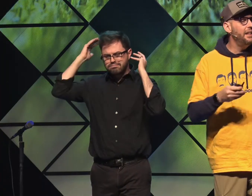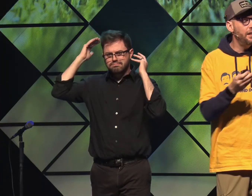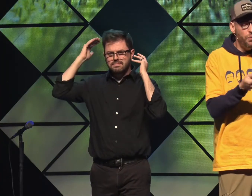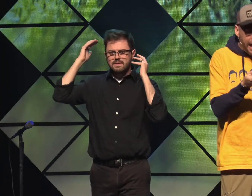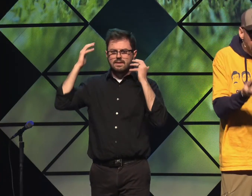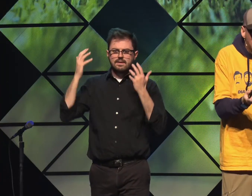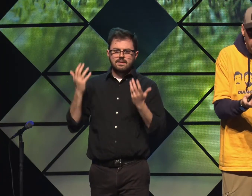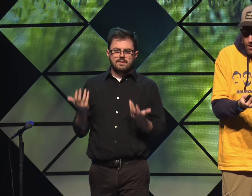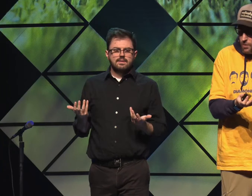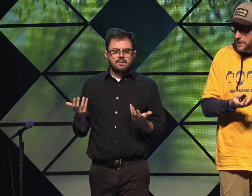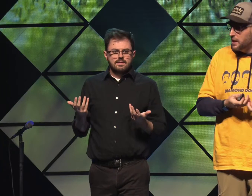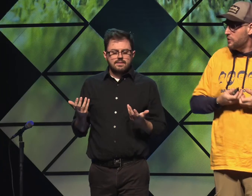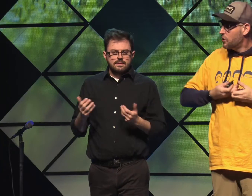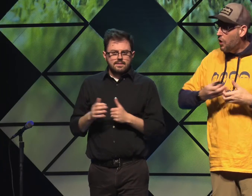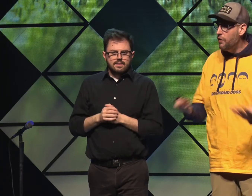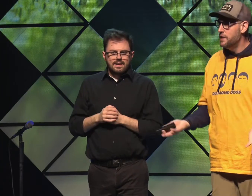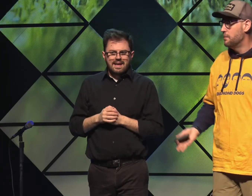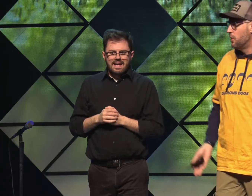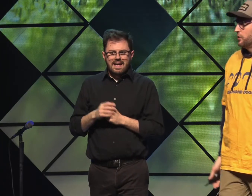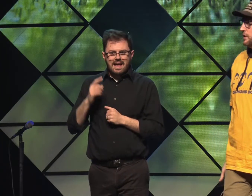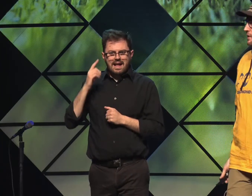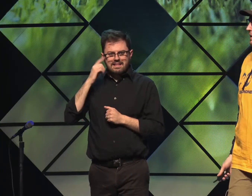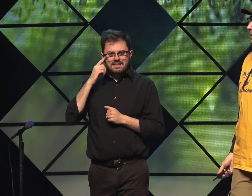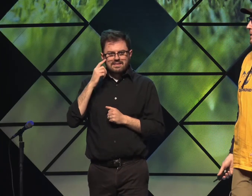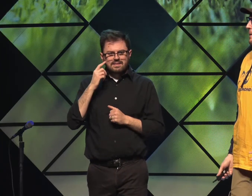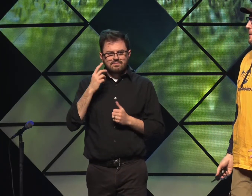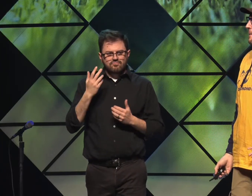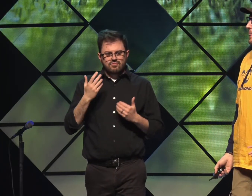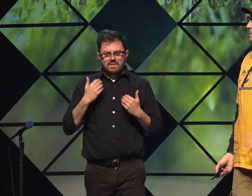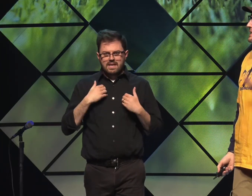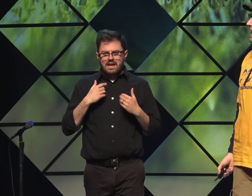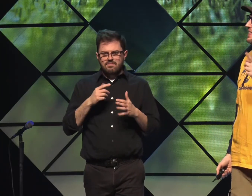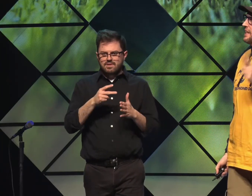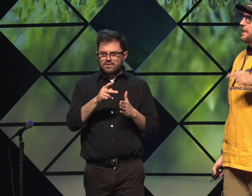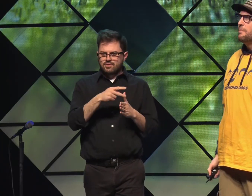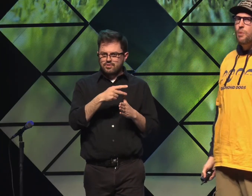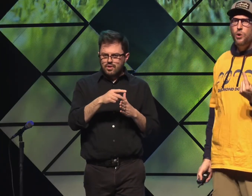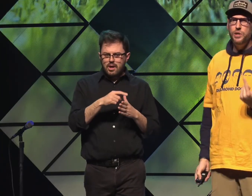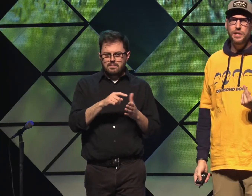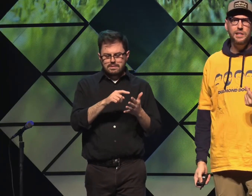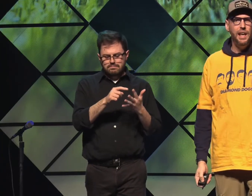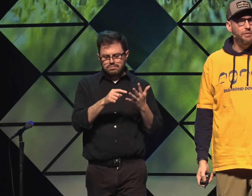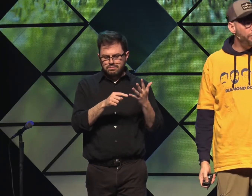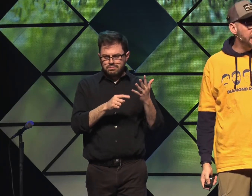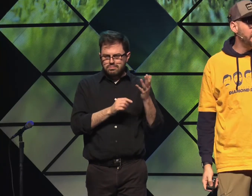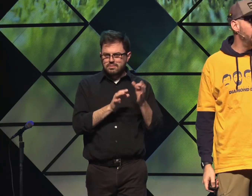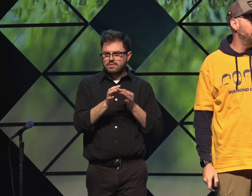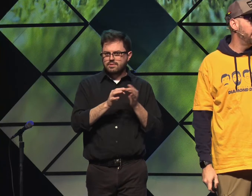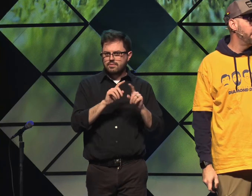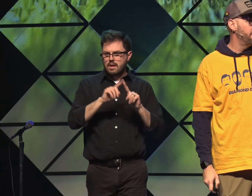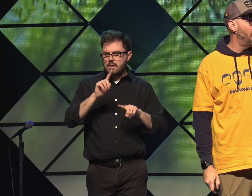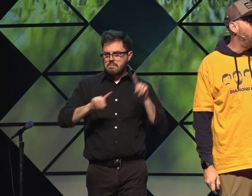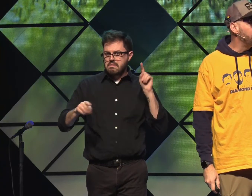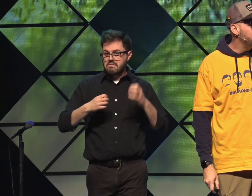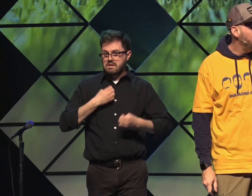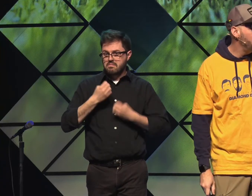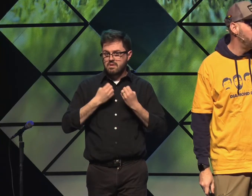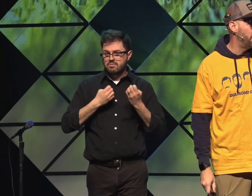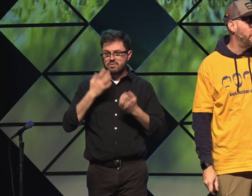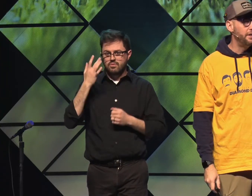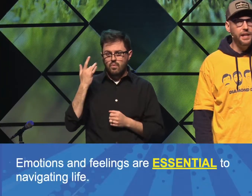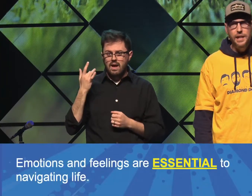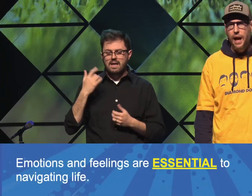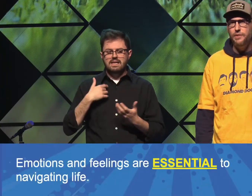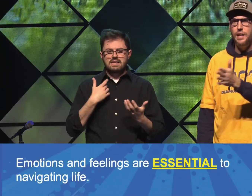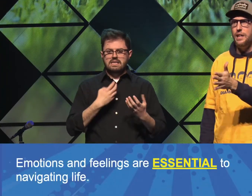I think that we have the Psalms that give us all these emotions because I think that emotions and feelings are